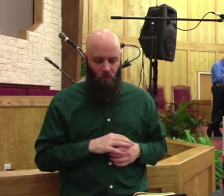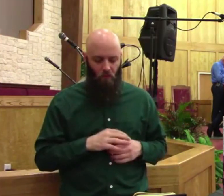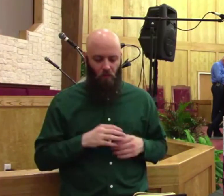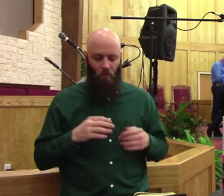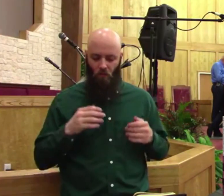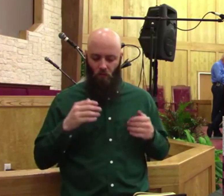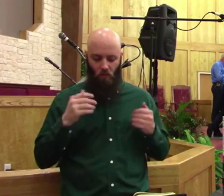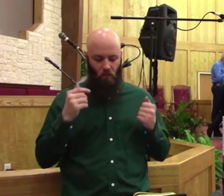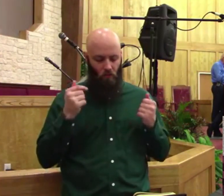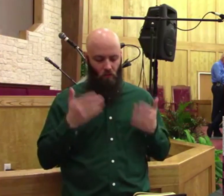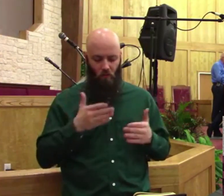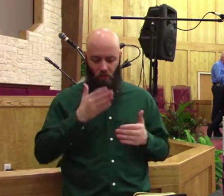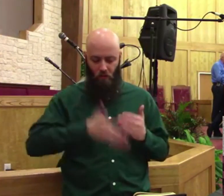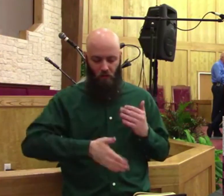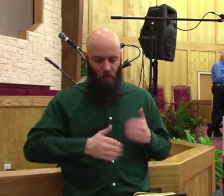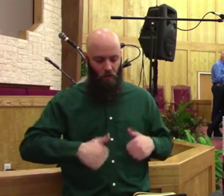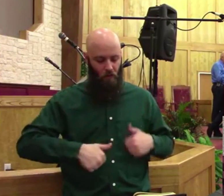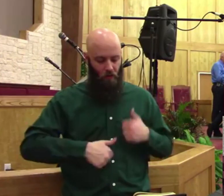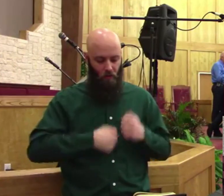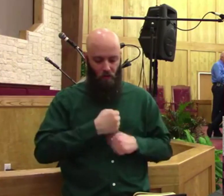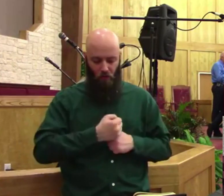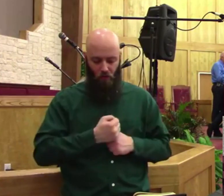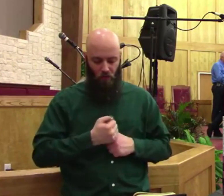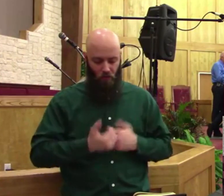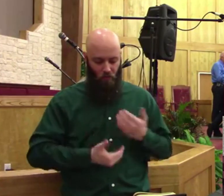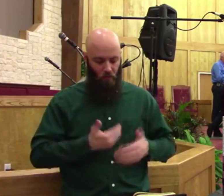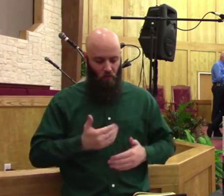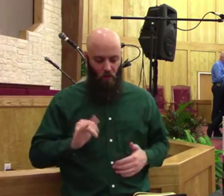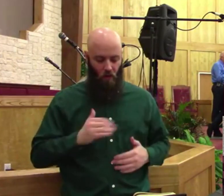an end like a sigh,